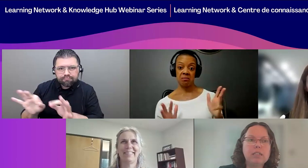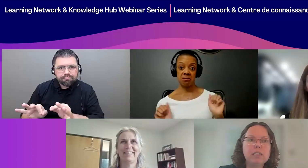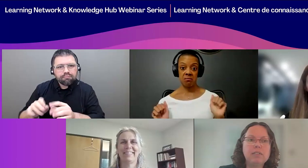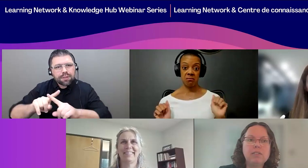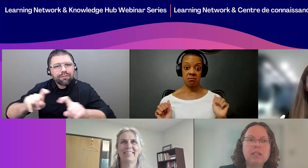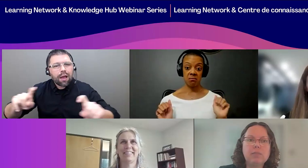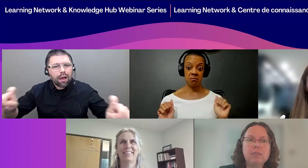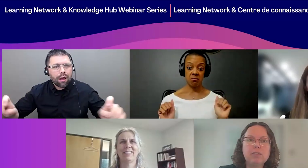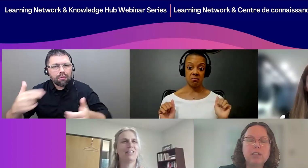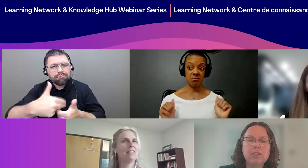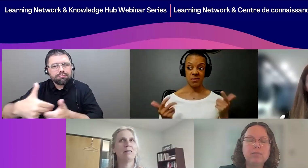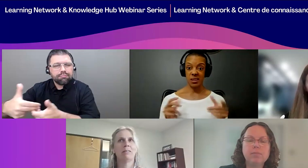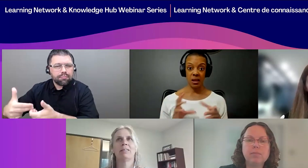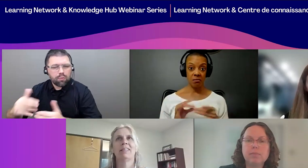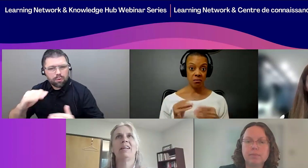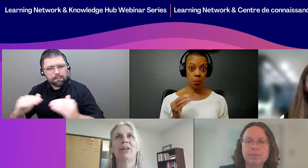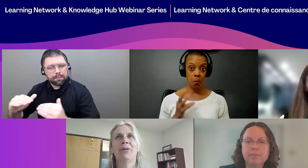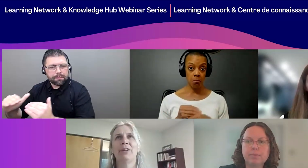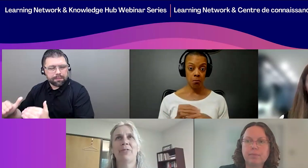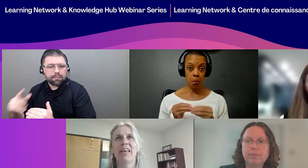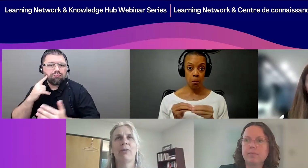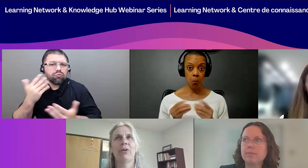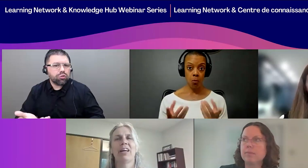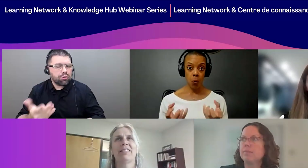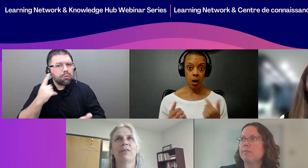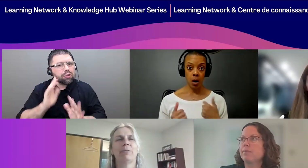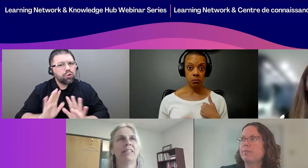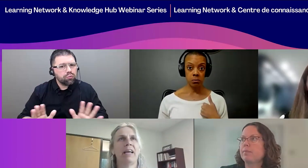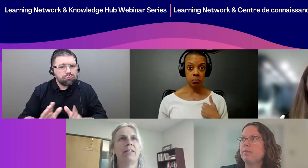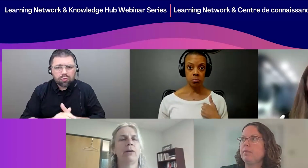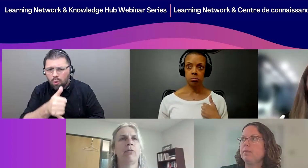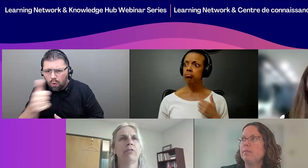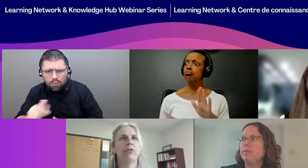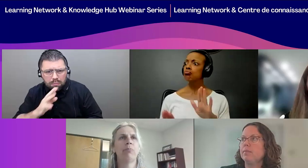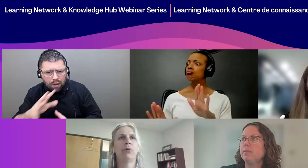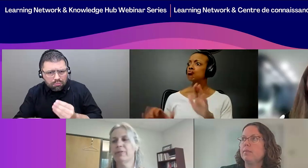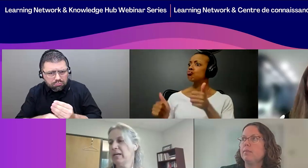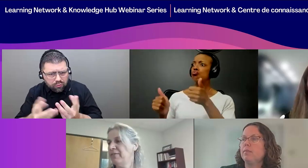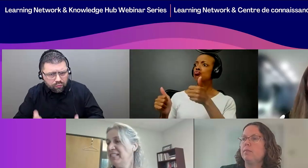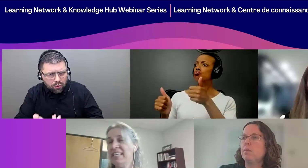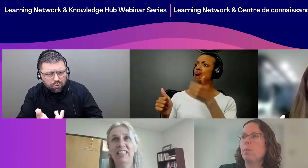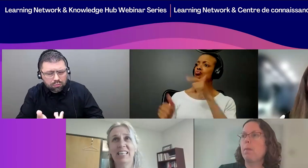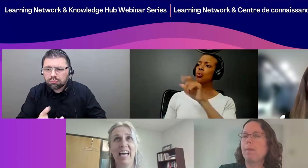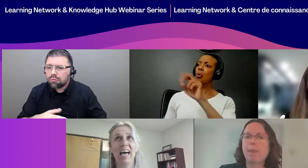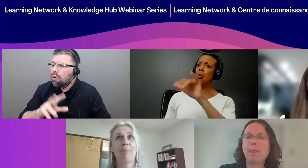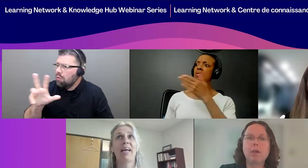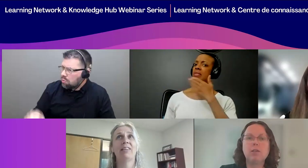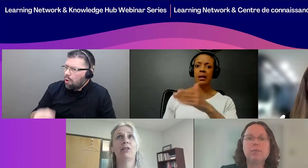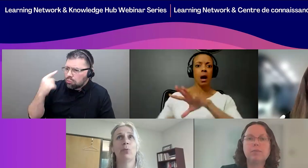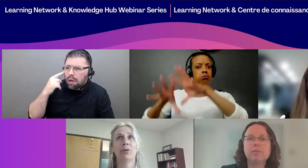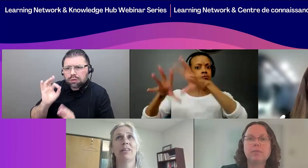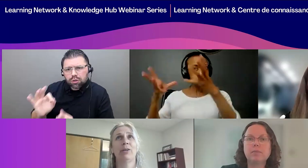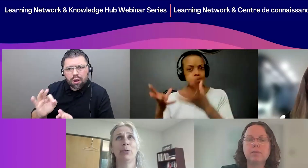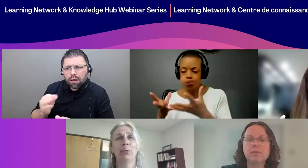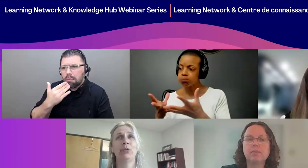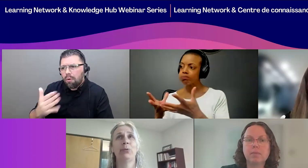there anything else you'd like me to share? No, thank you, Lori. I think that's a really nice overview of both kind of the need, the gap, and